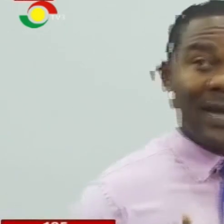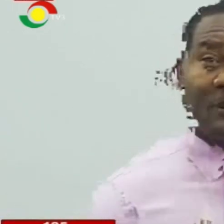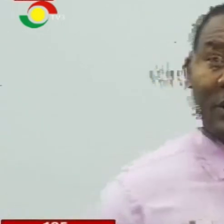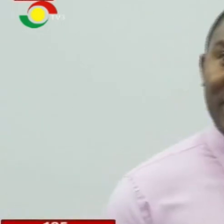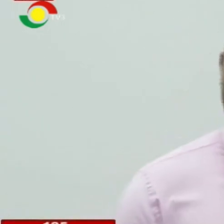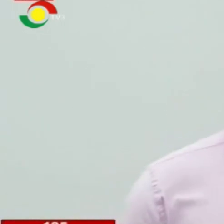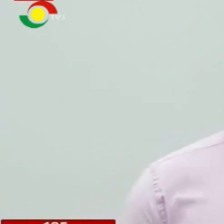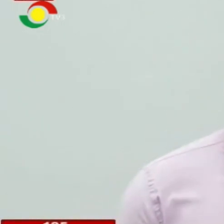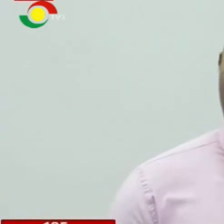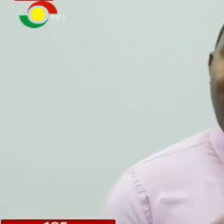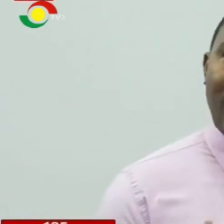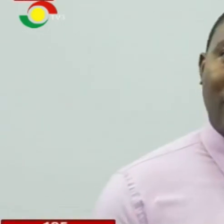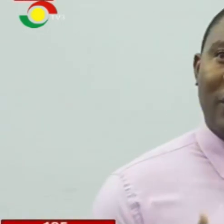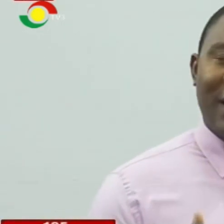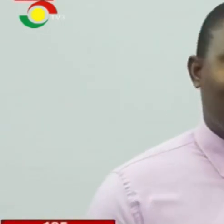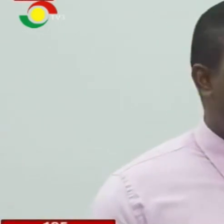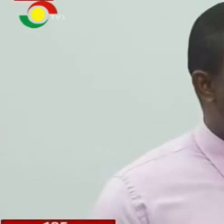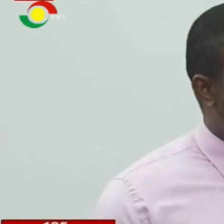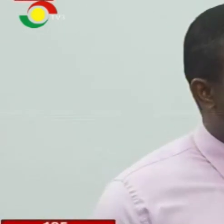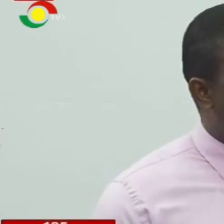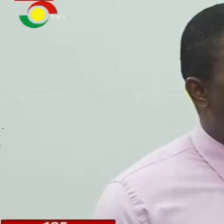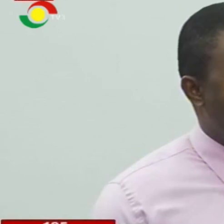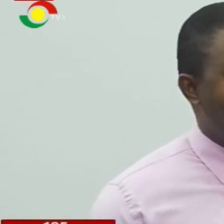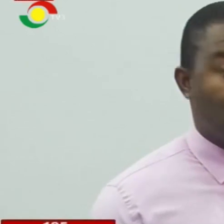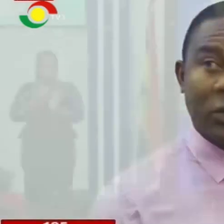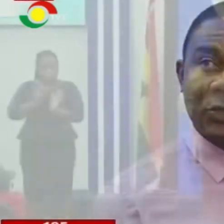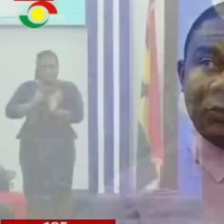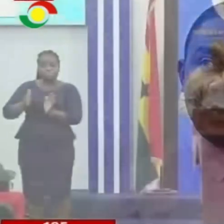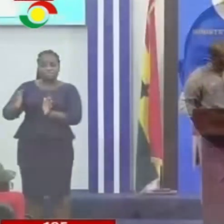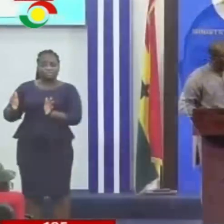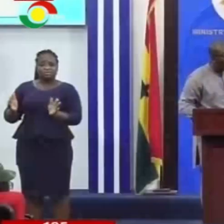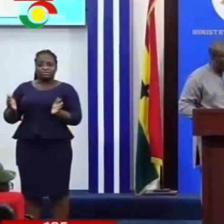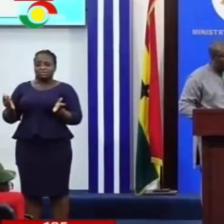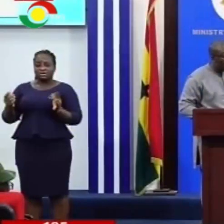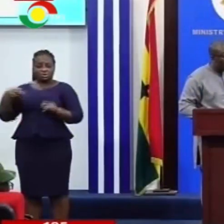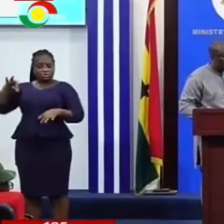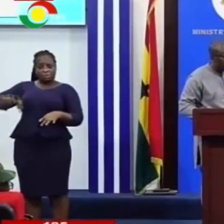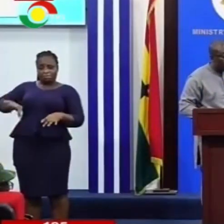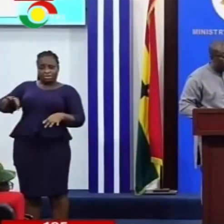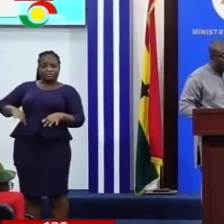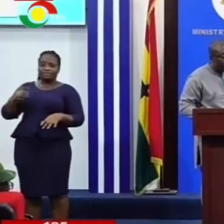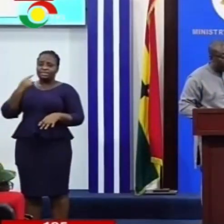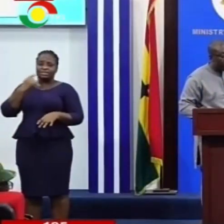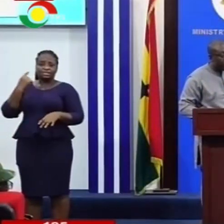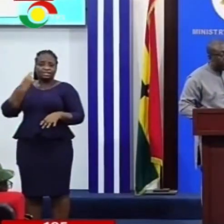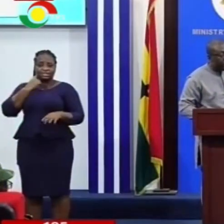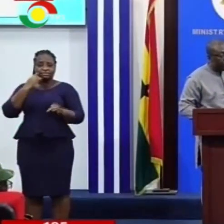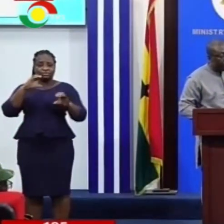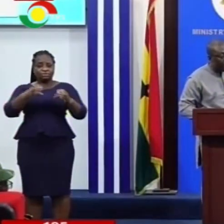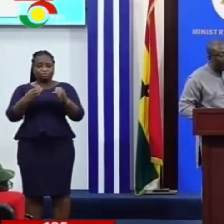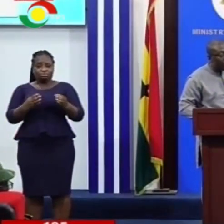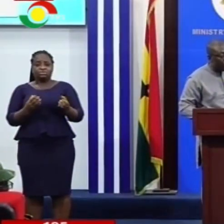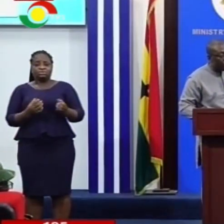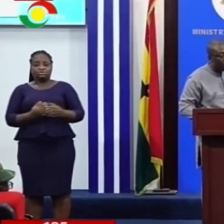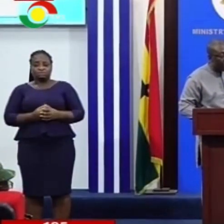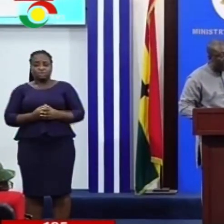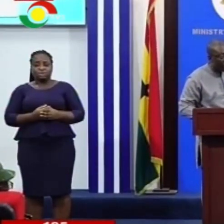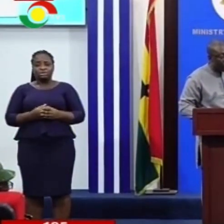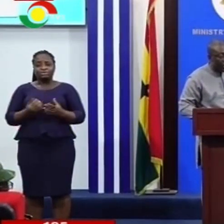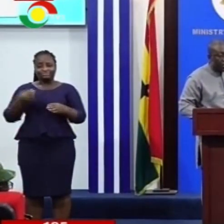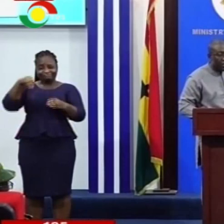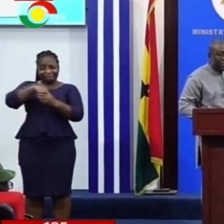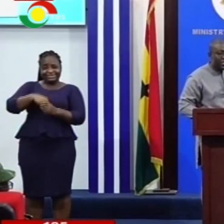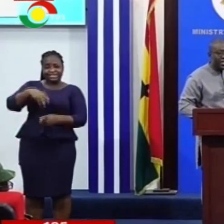how about the deaf people? How is that arrangement going to benefit the deaf community? Do they fit within the PWD